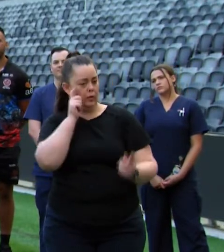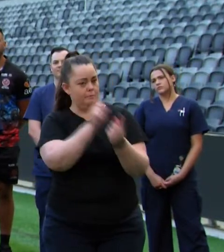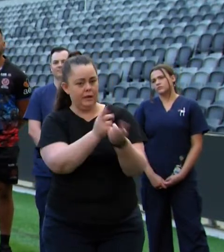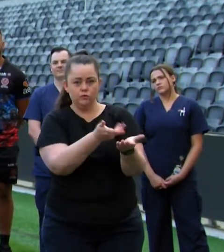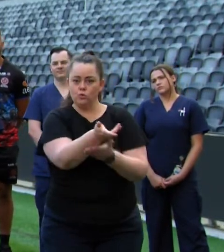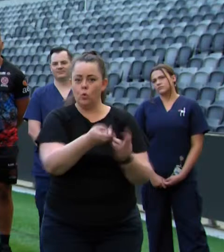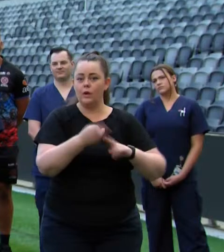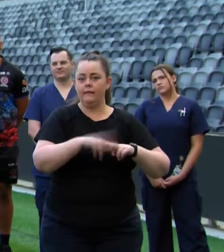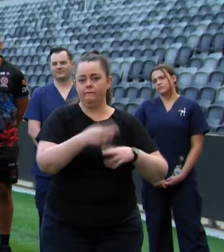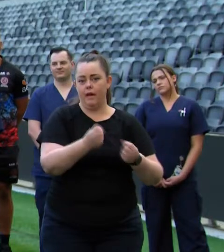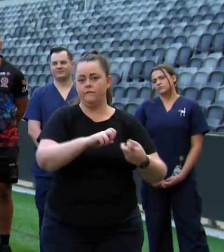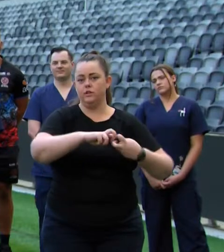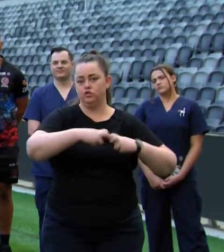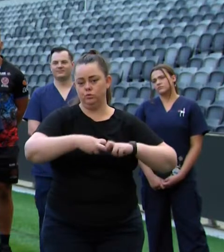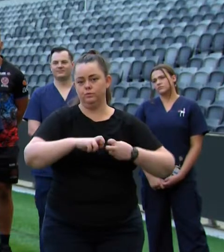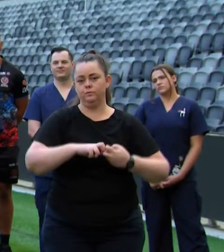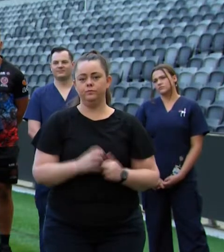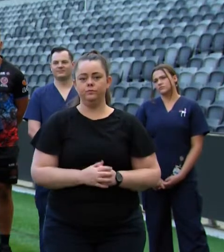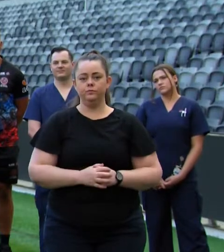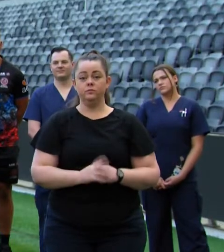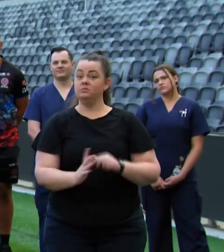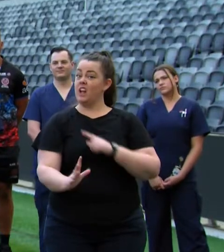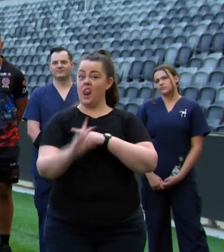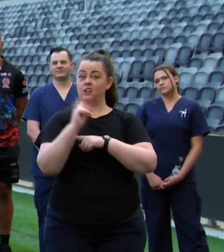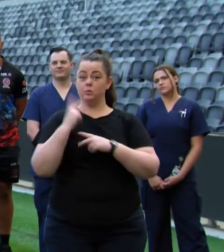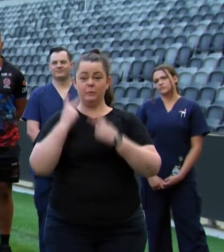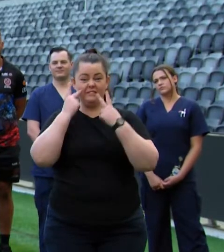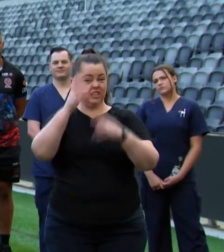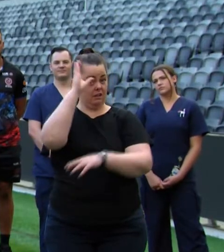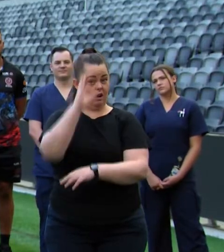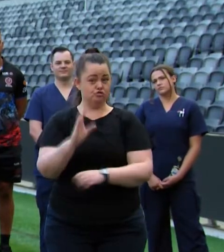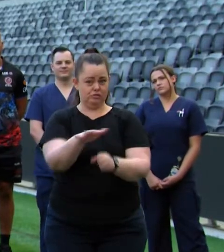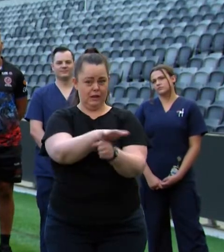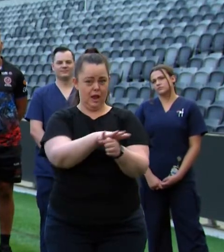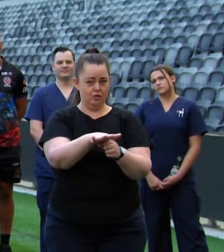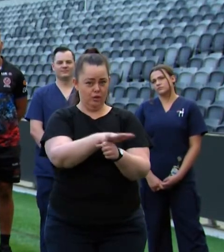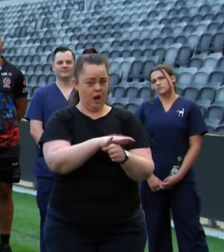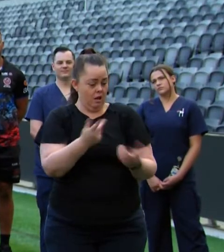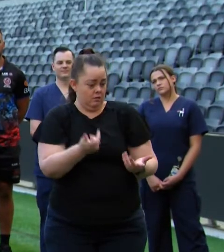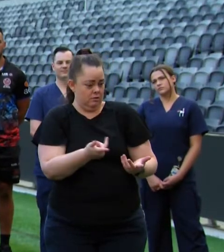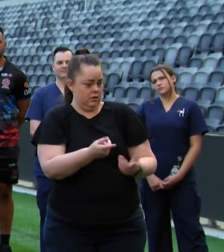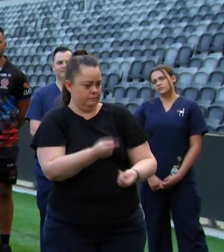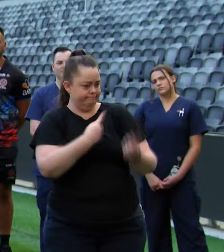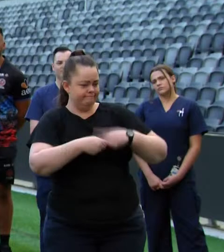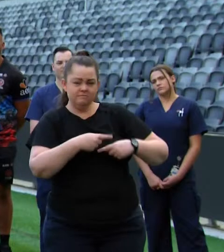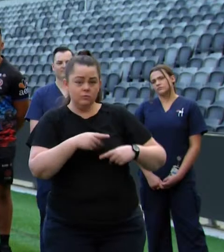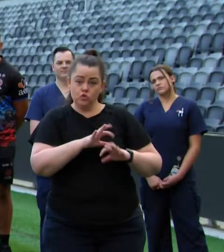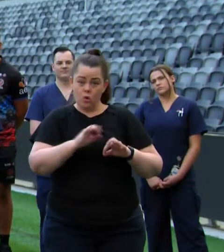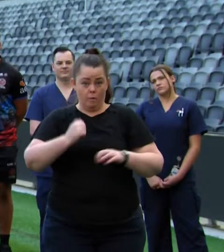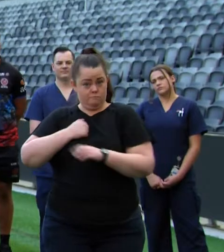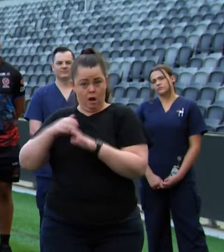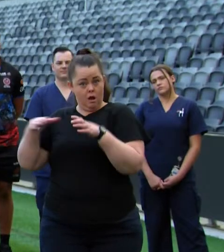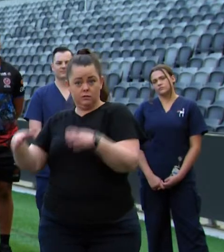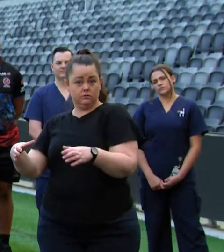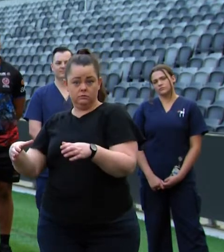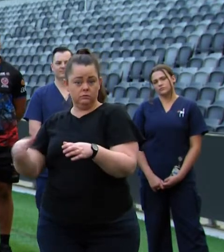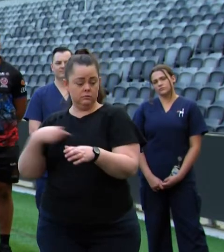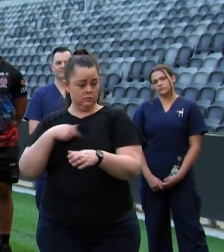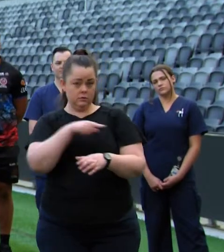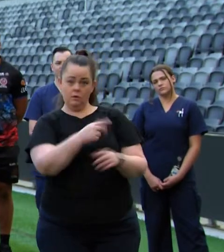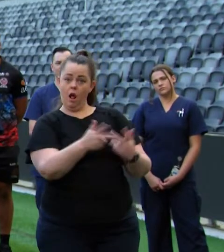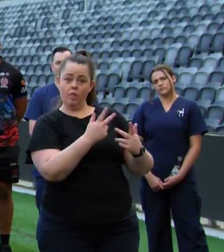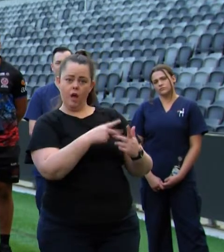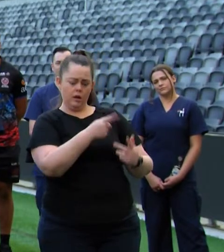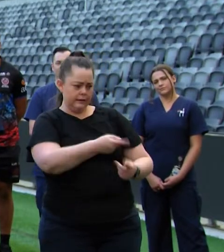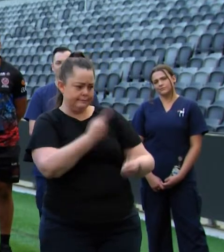week, working through a whole range of issues. And the local member there is not a member of the Liberals and Nationals, but I met with him and he